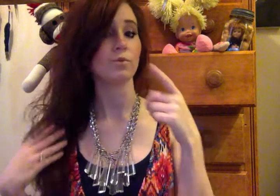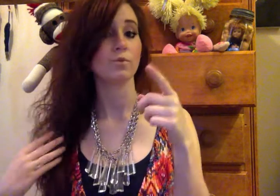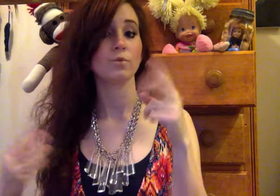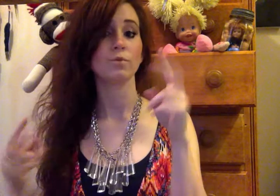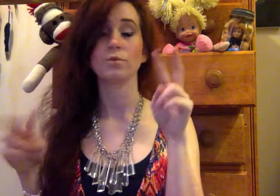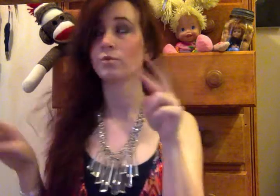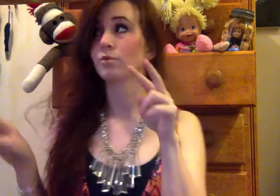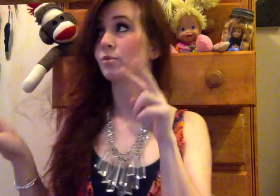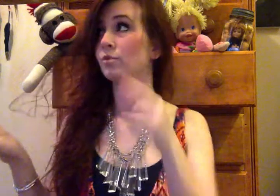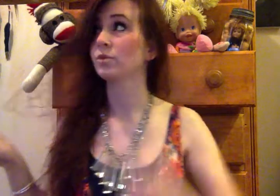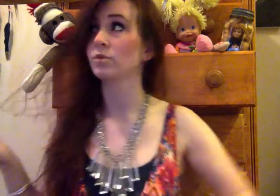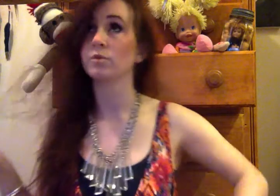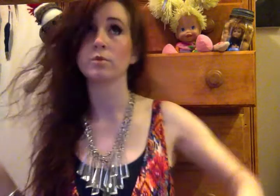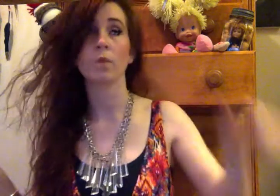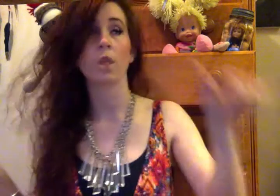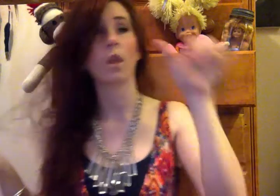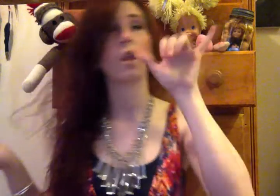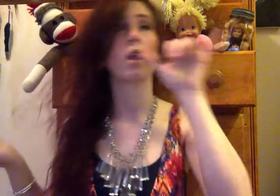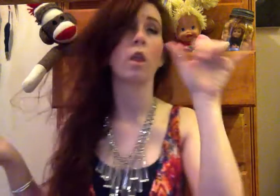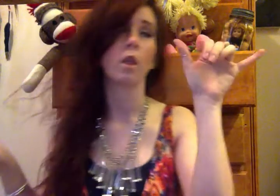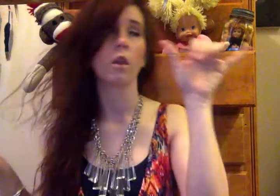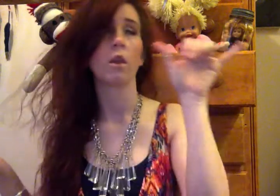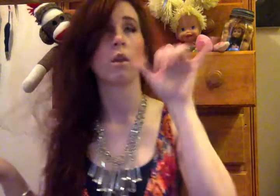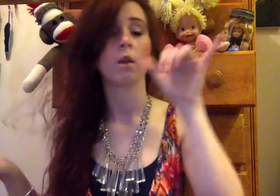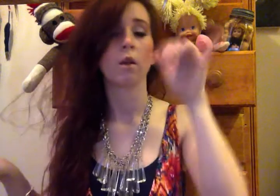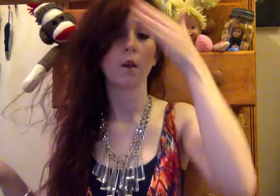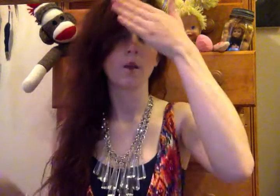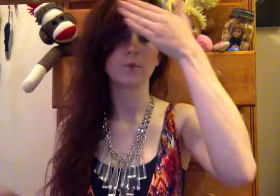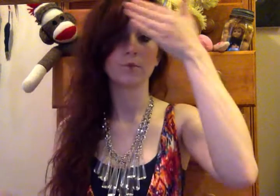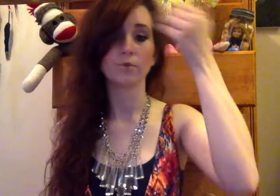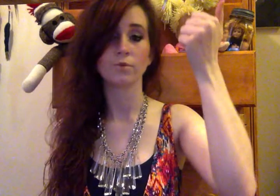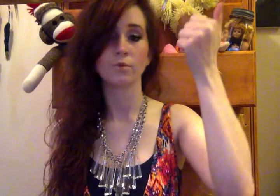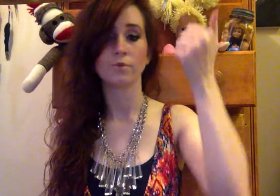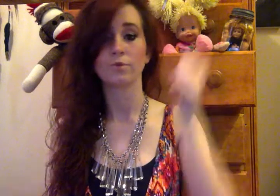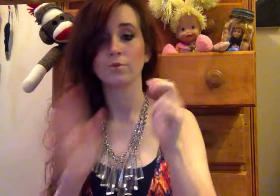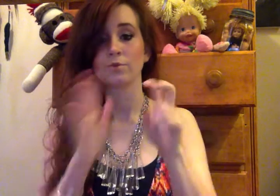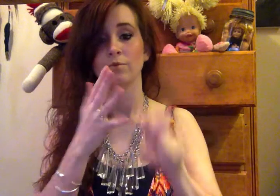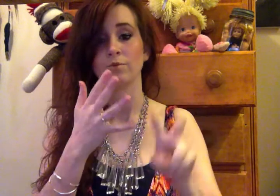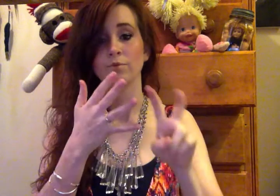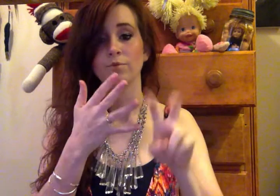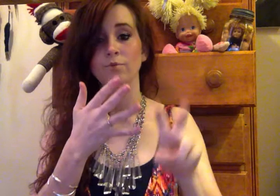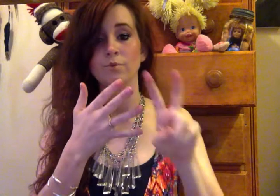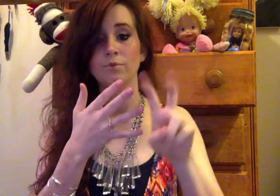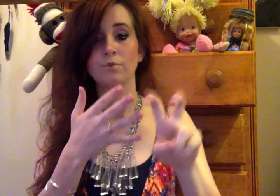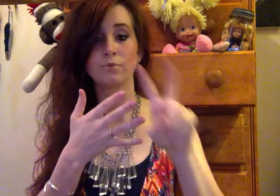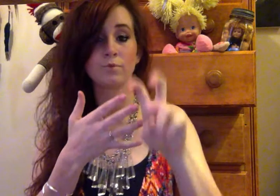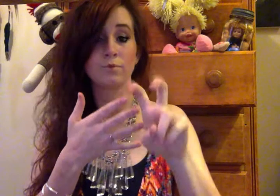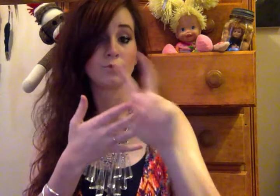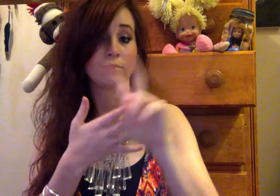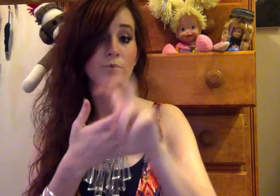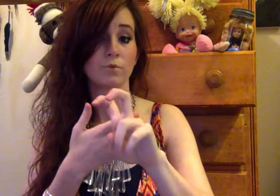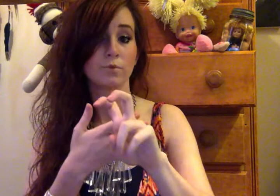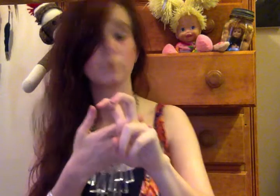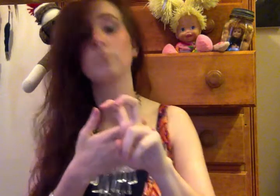turn your back She pulls out a flask And forgets his infidelity Ha, ha, ha,